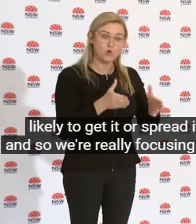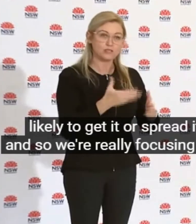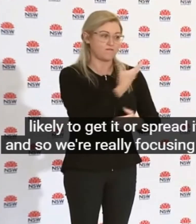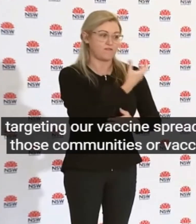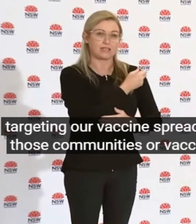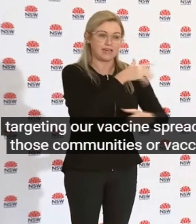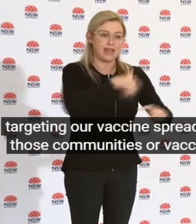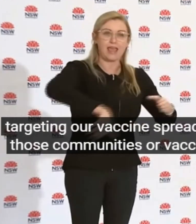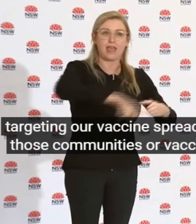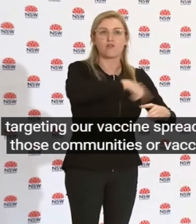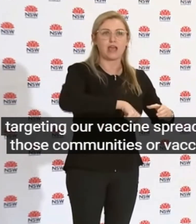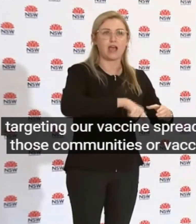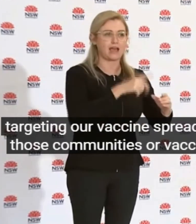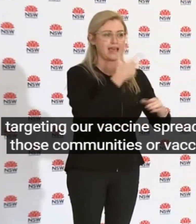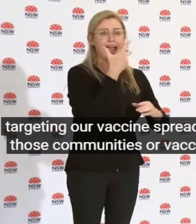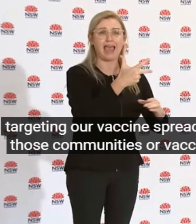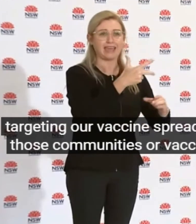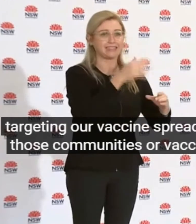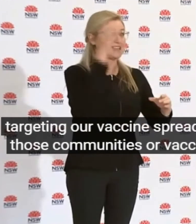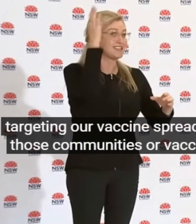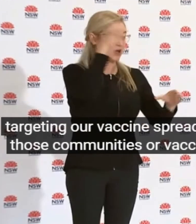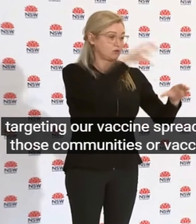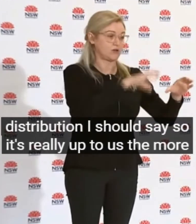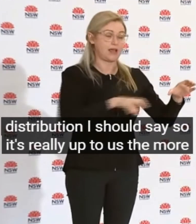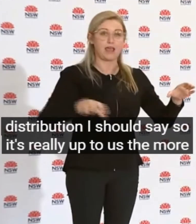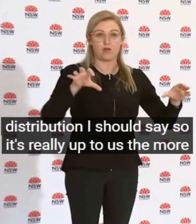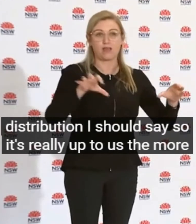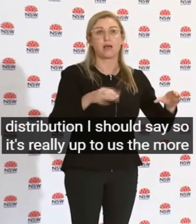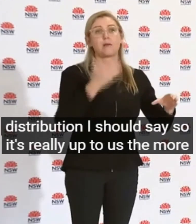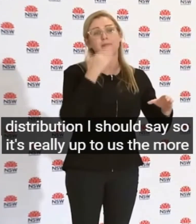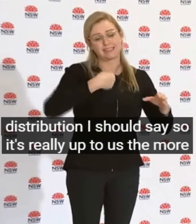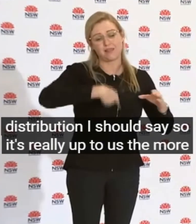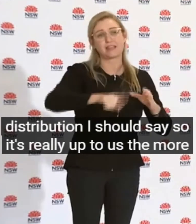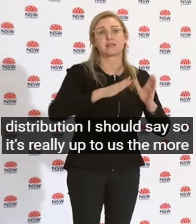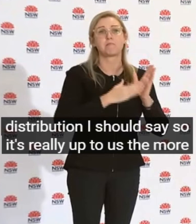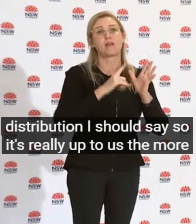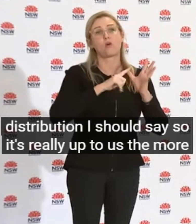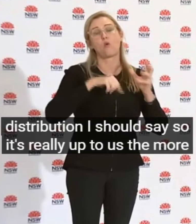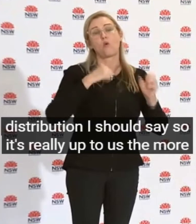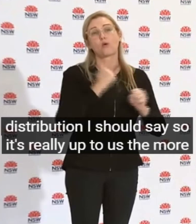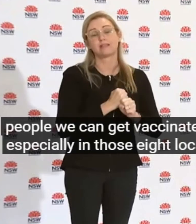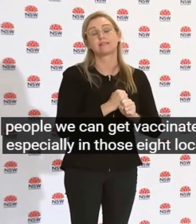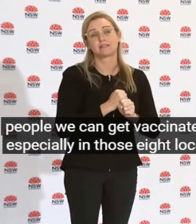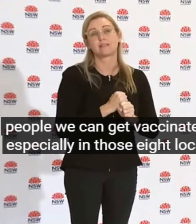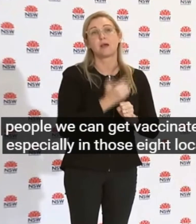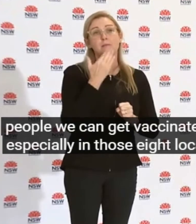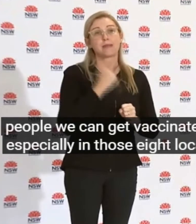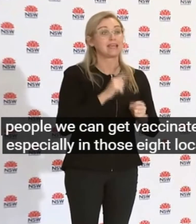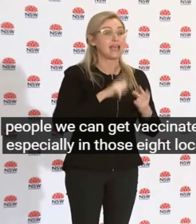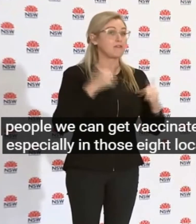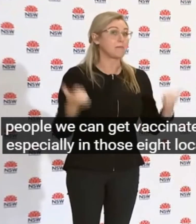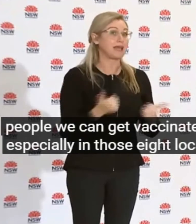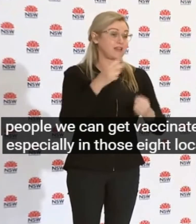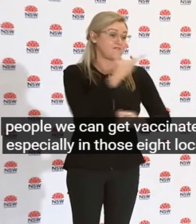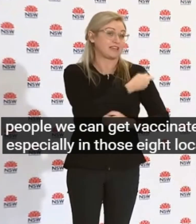can get vaccinated, especially in those 8 local government areas during the month of August, gives us a lot more options for the 29th of August. There's